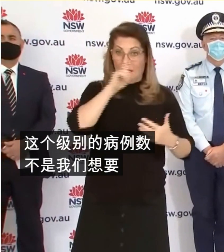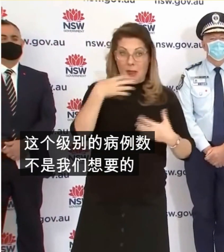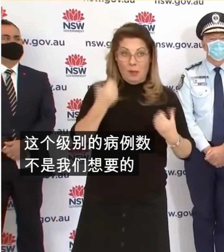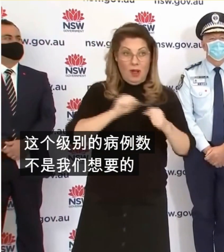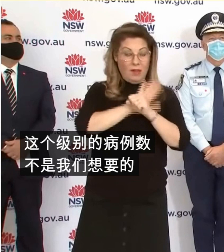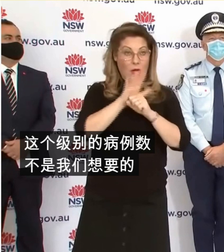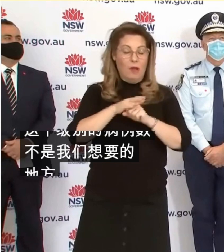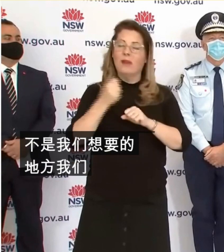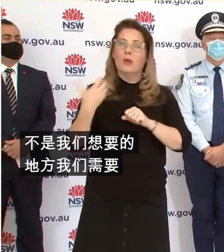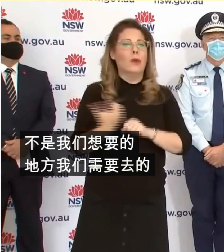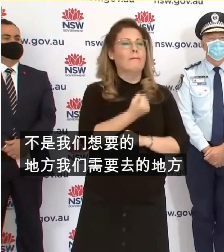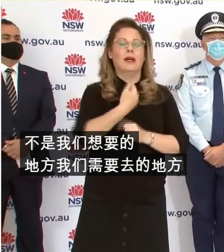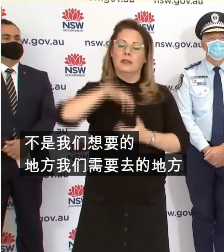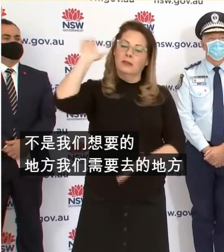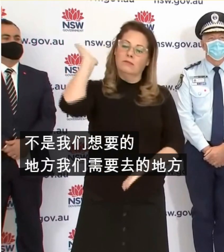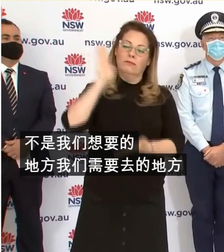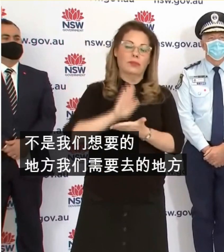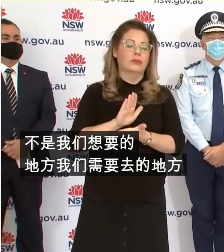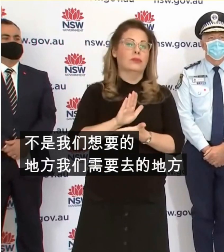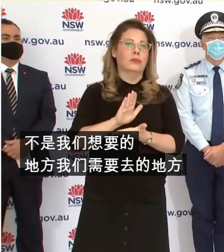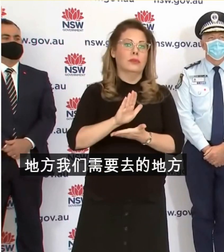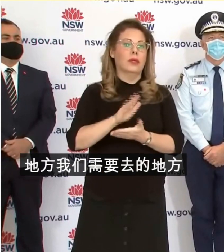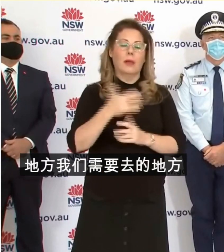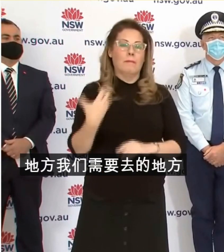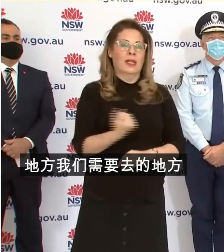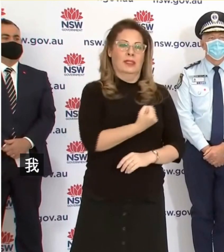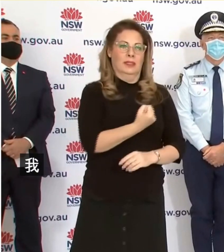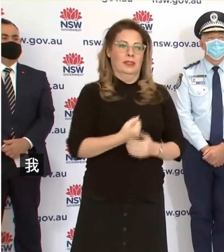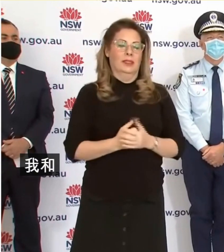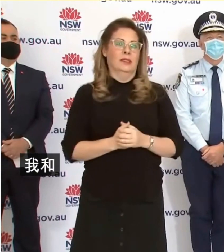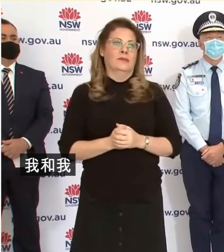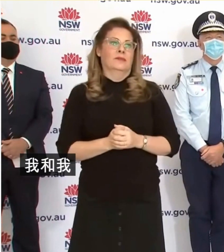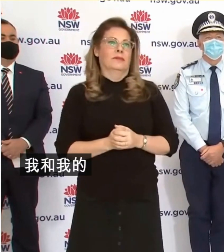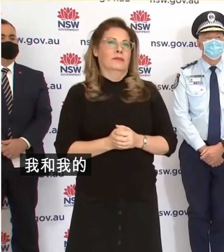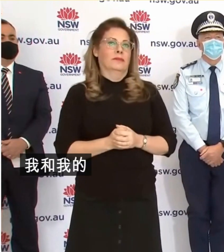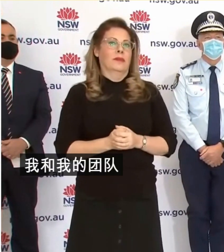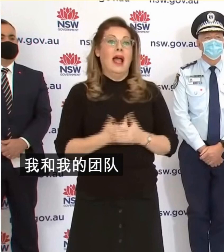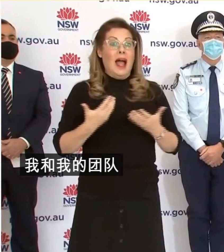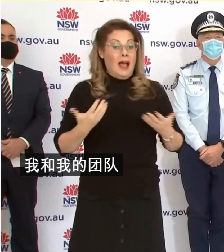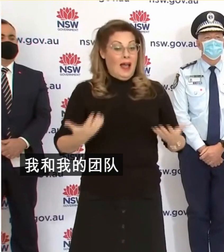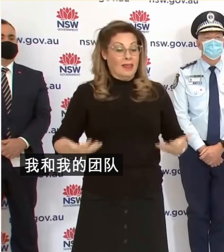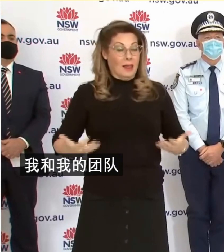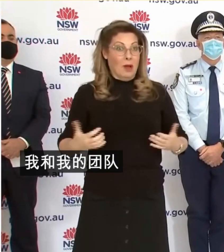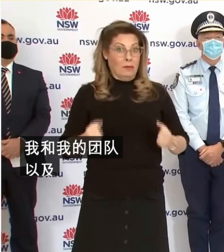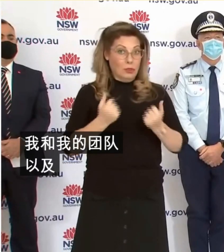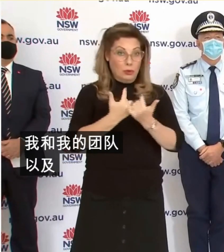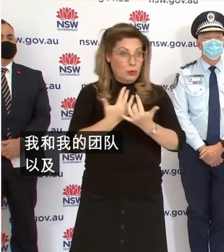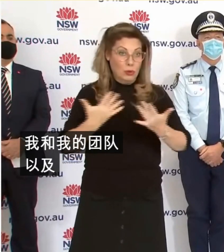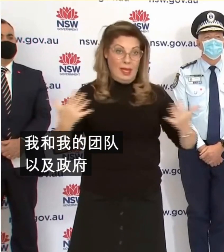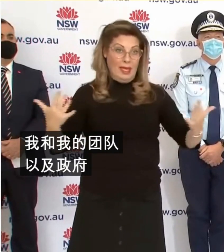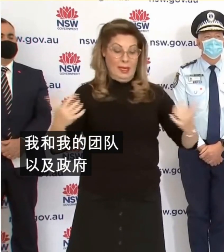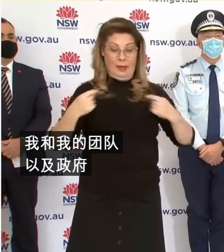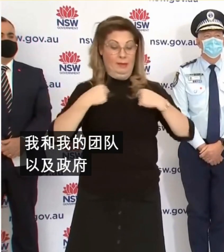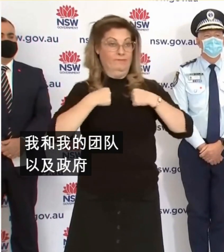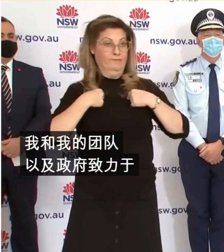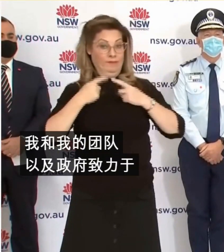is not where we want to be, where we need to be. And I and my team, and as